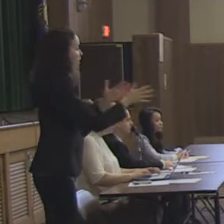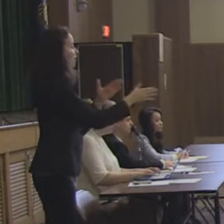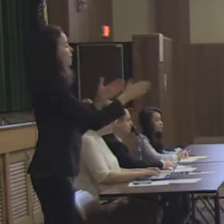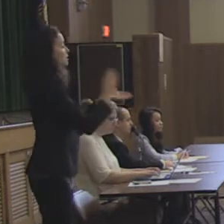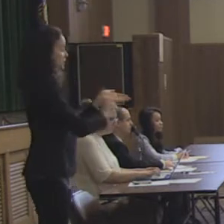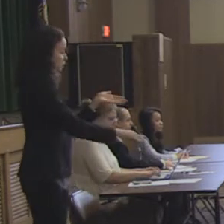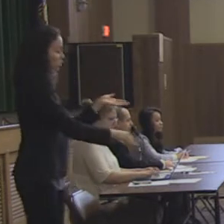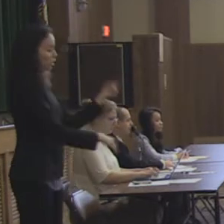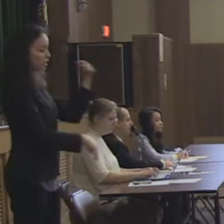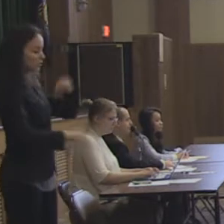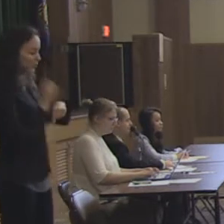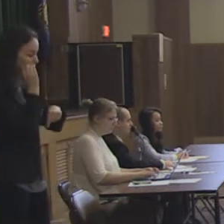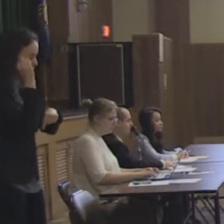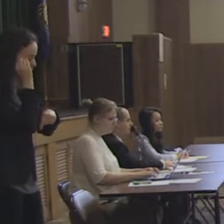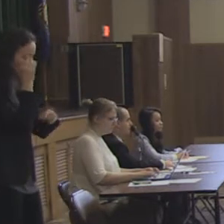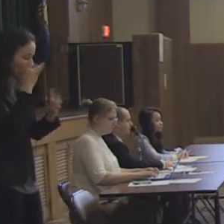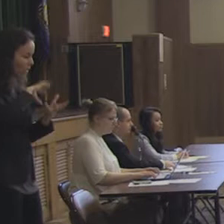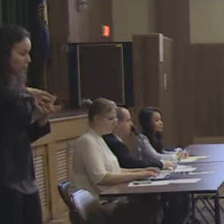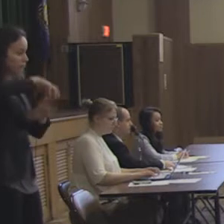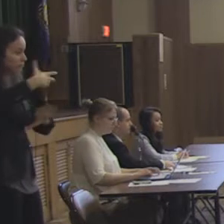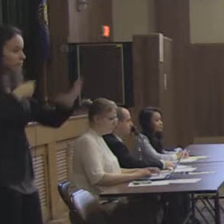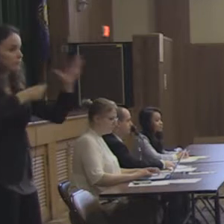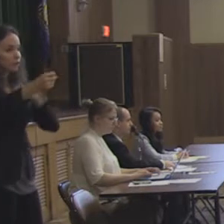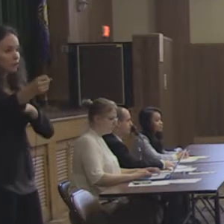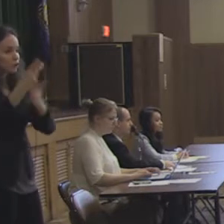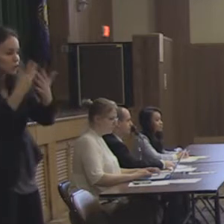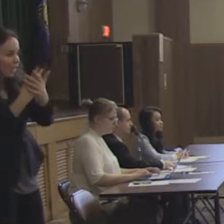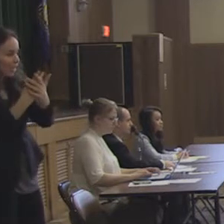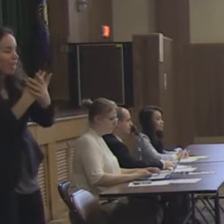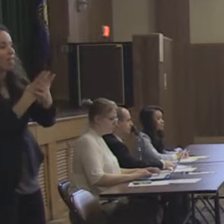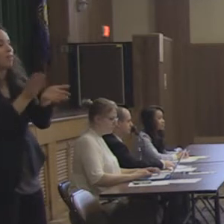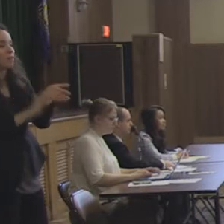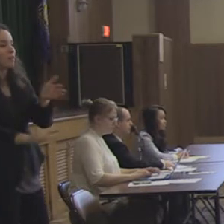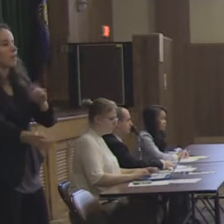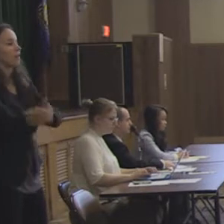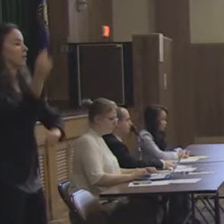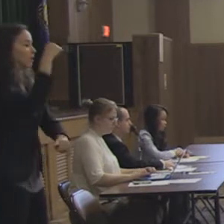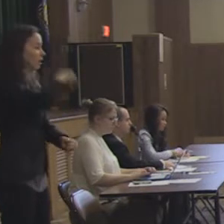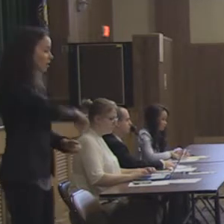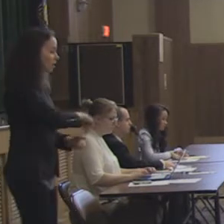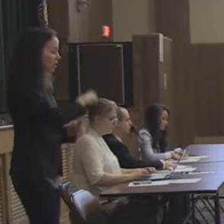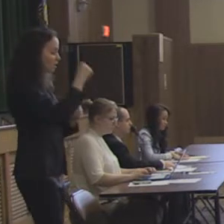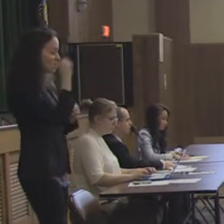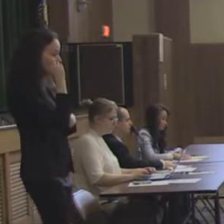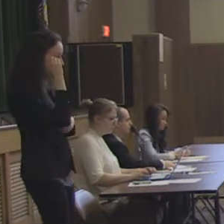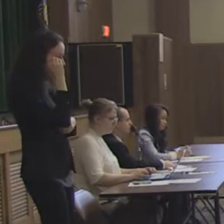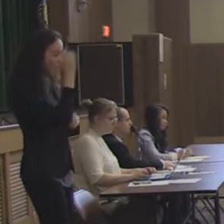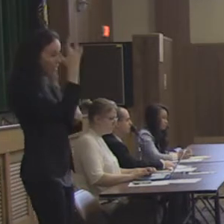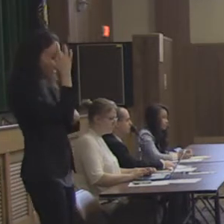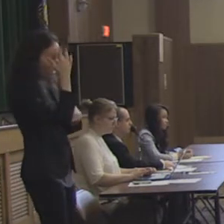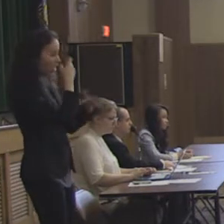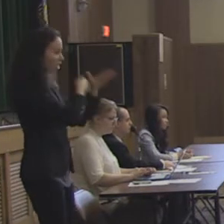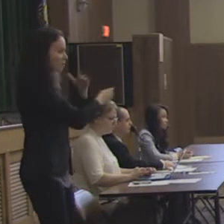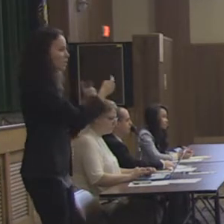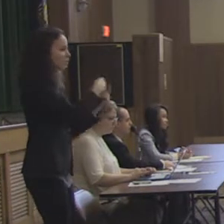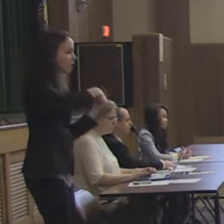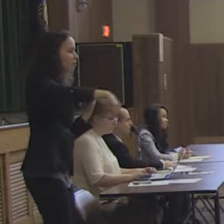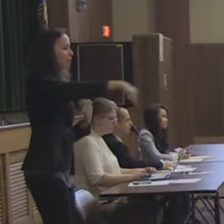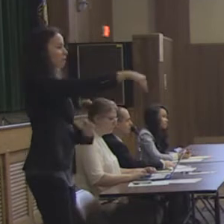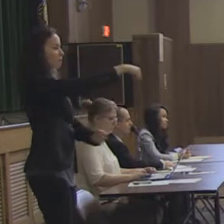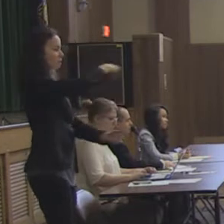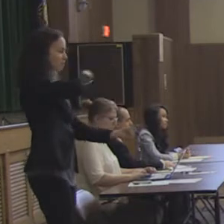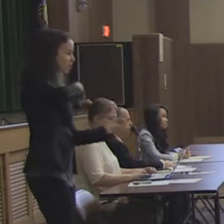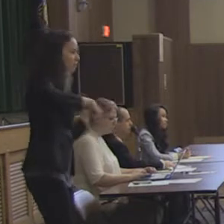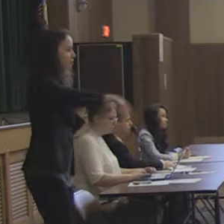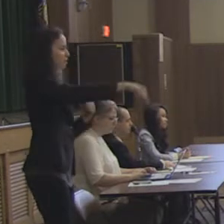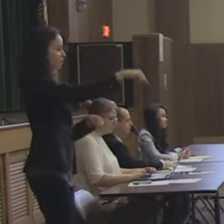maybe group home or CVRF, and they do come back, and they're unstable. treat them again. And I do see people go